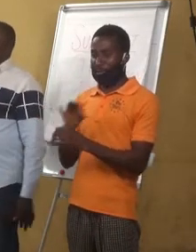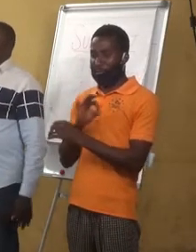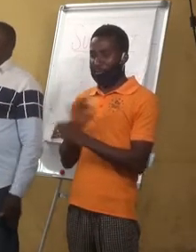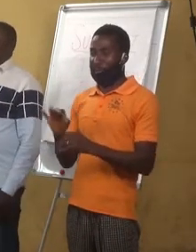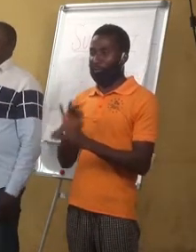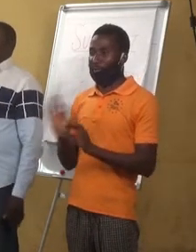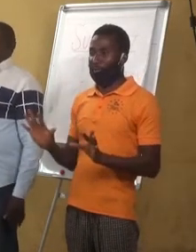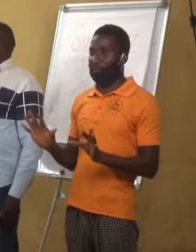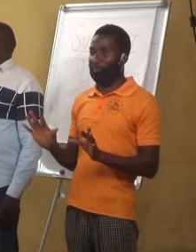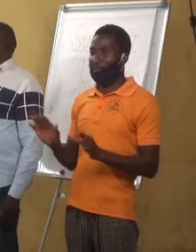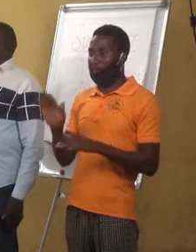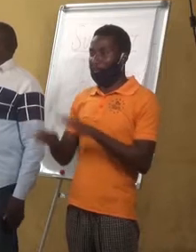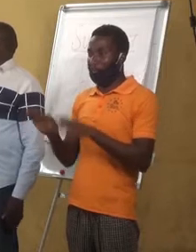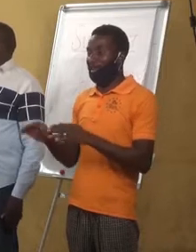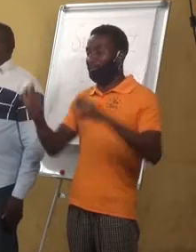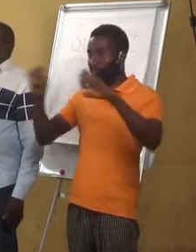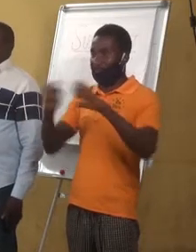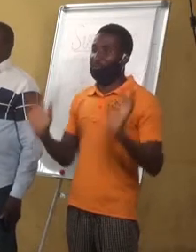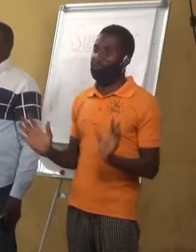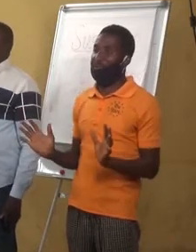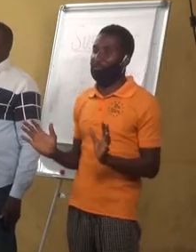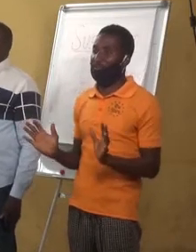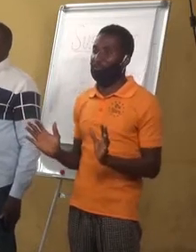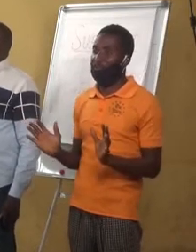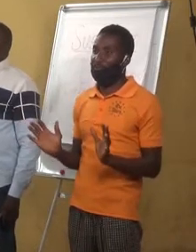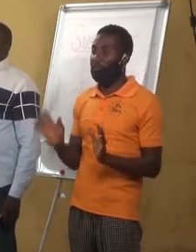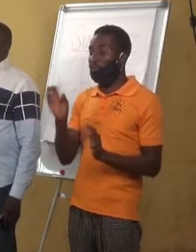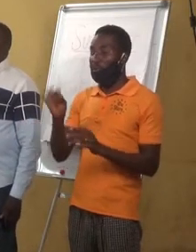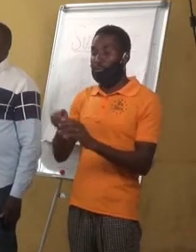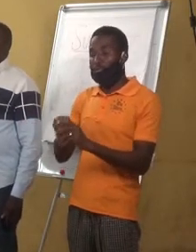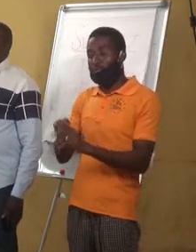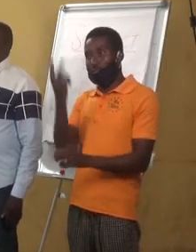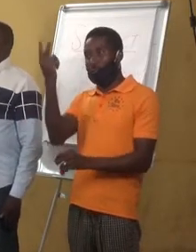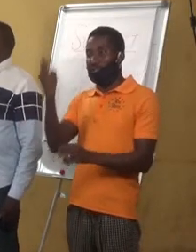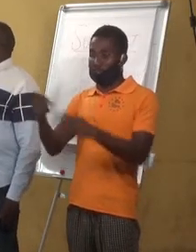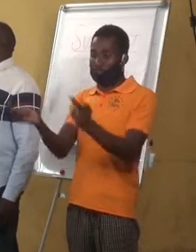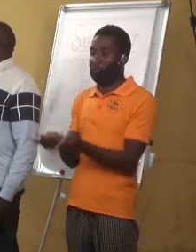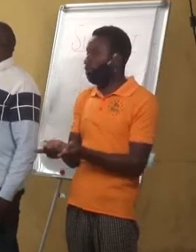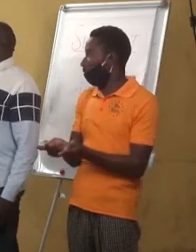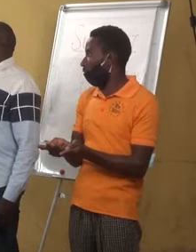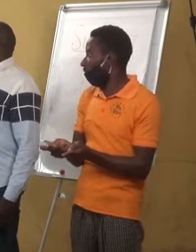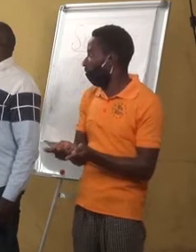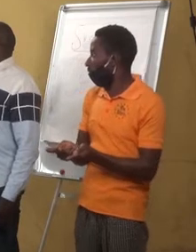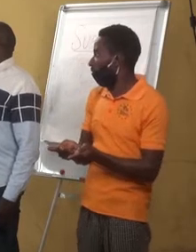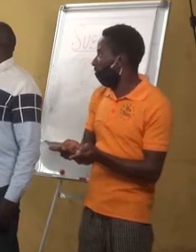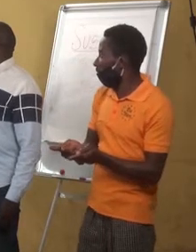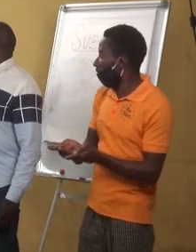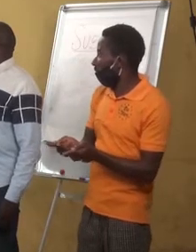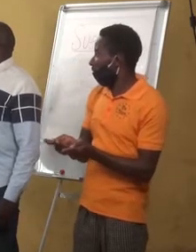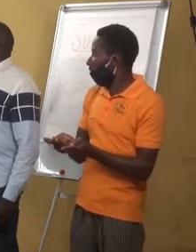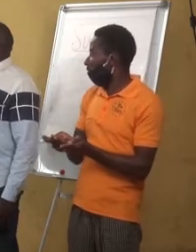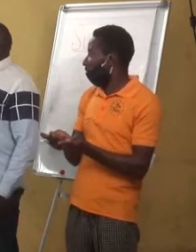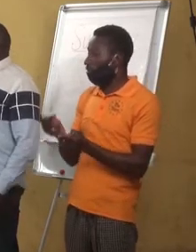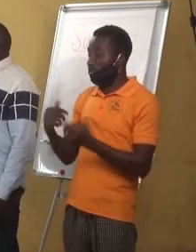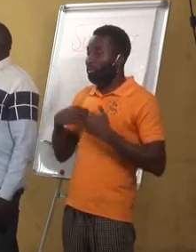electron. They have attended what we call octet position or duplet position. As in the case of other, you can see we have